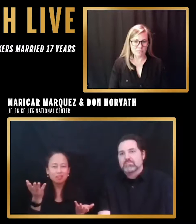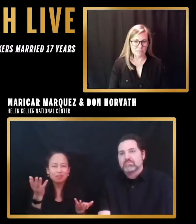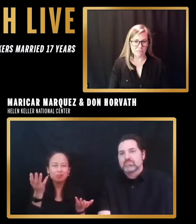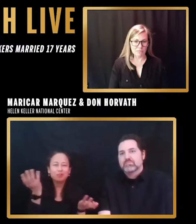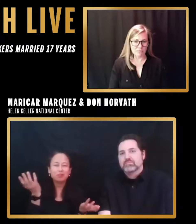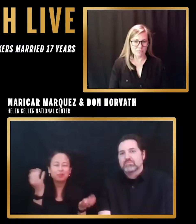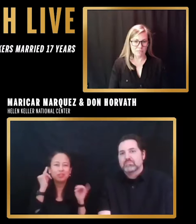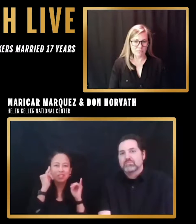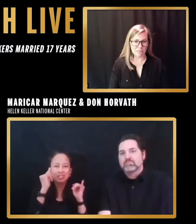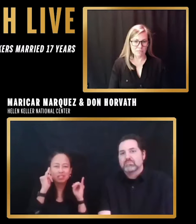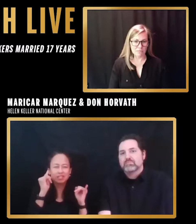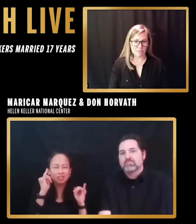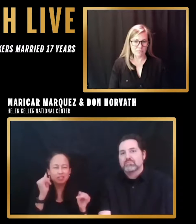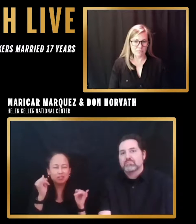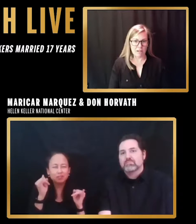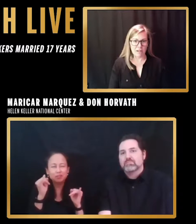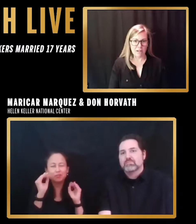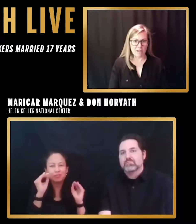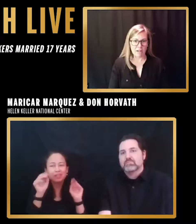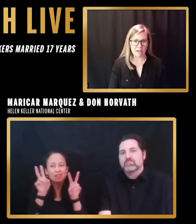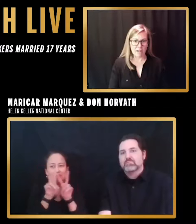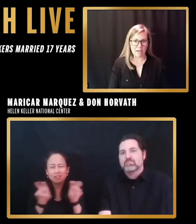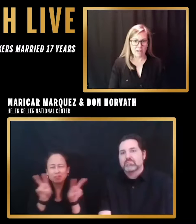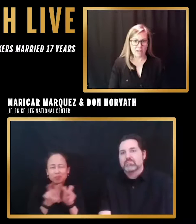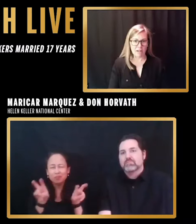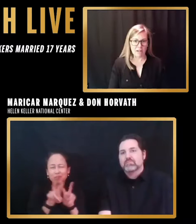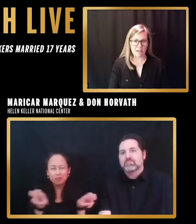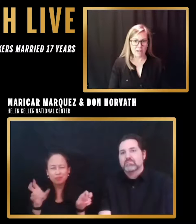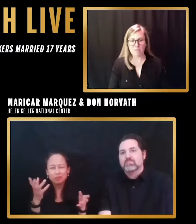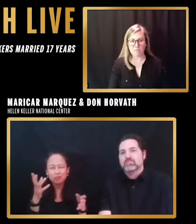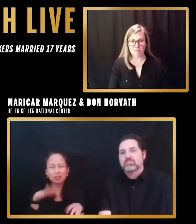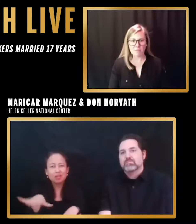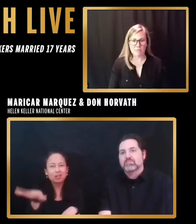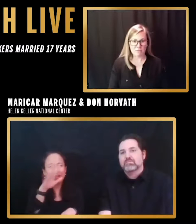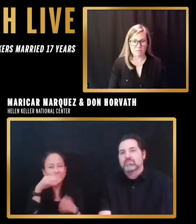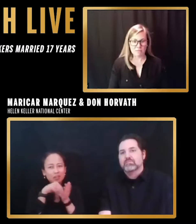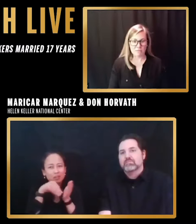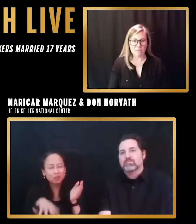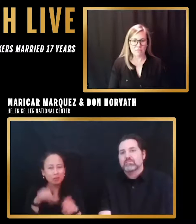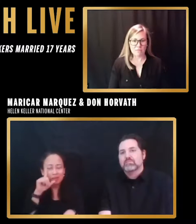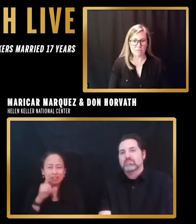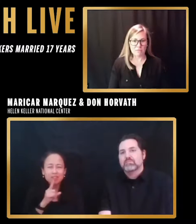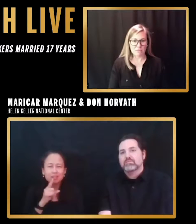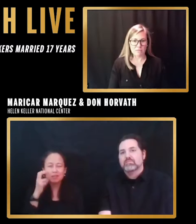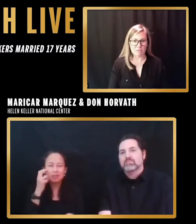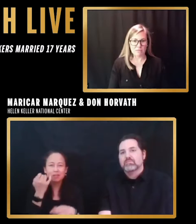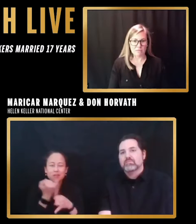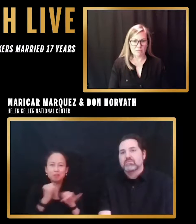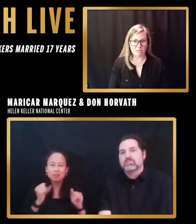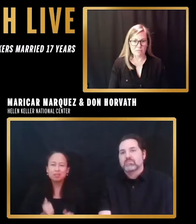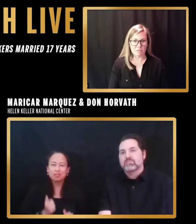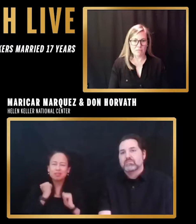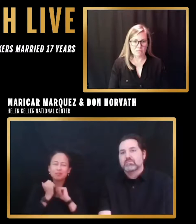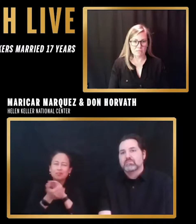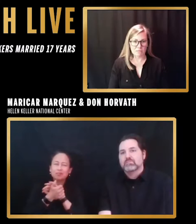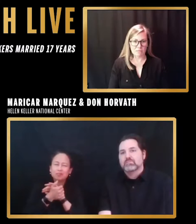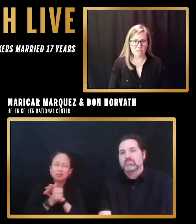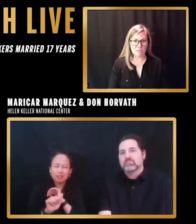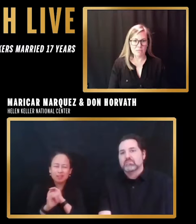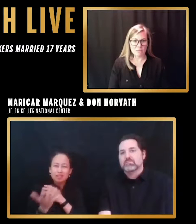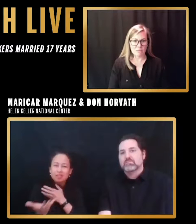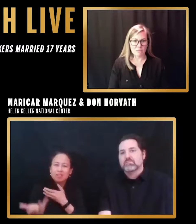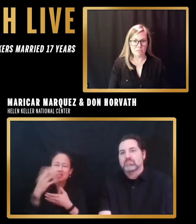my job involves running the independent living department. I have 4 instructors that are in independent living with me, and we